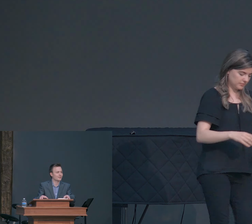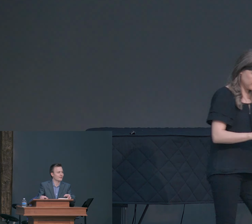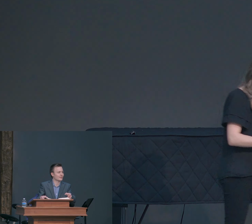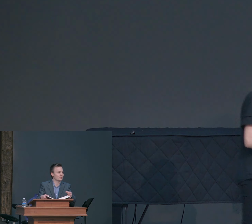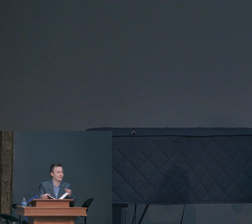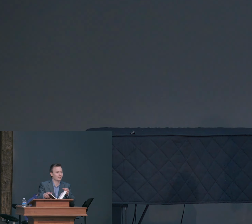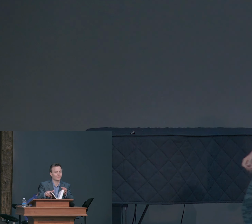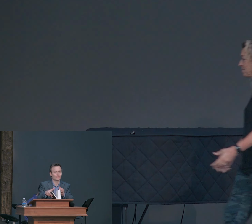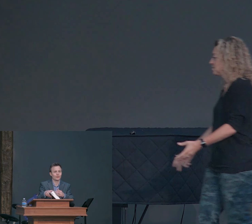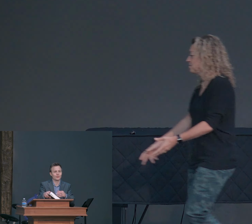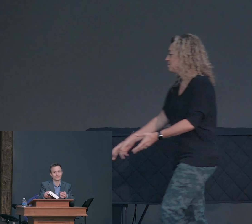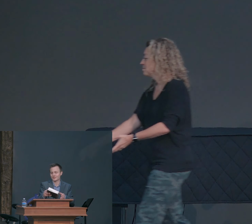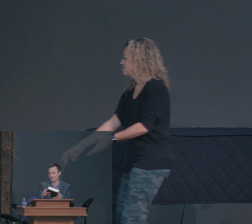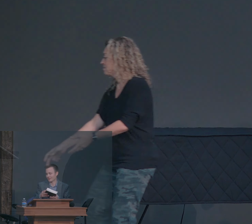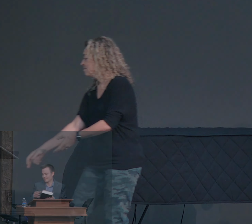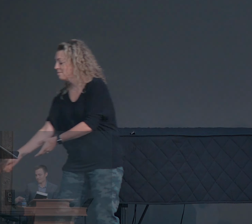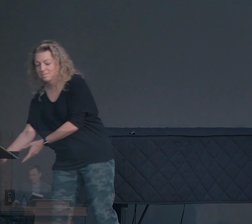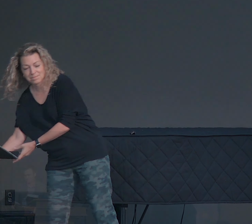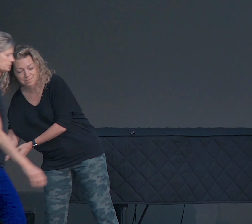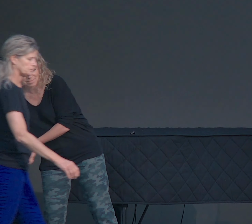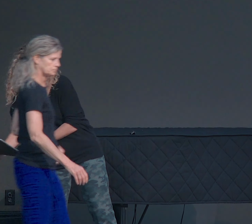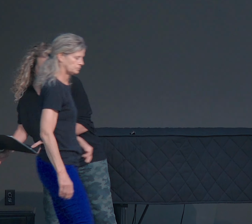Stand together as we conclude in singing.